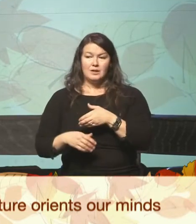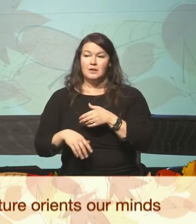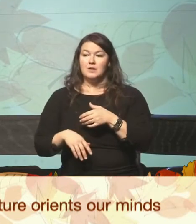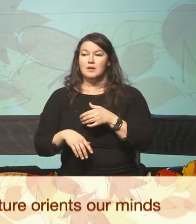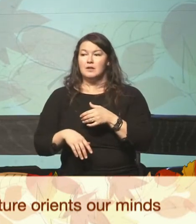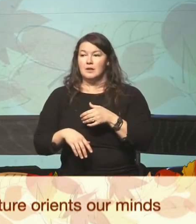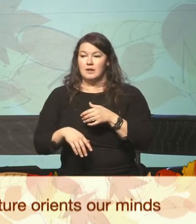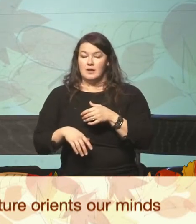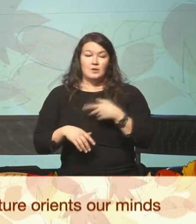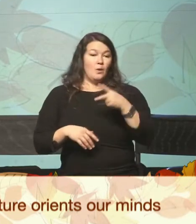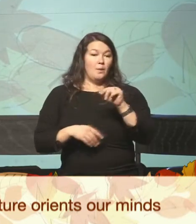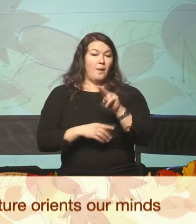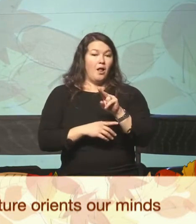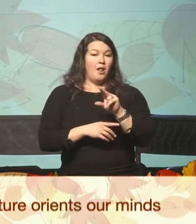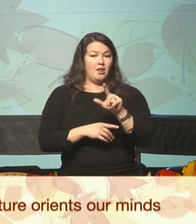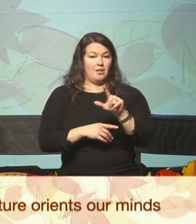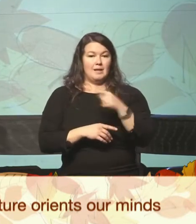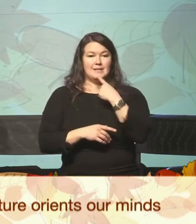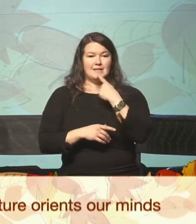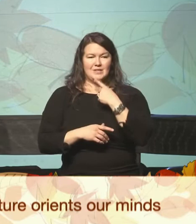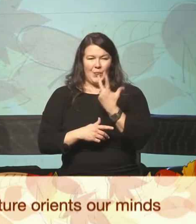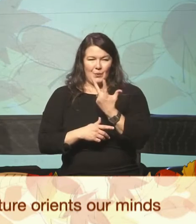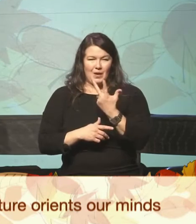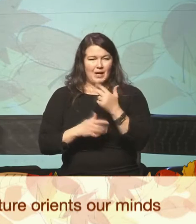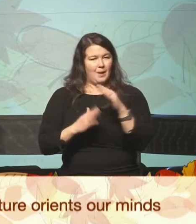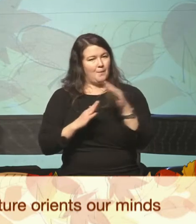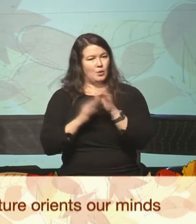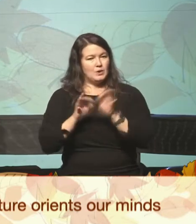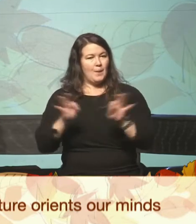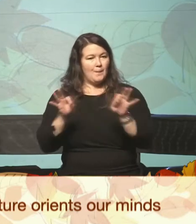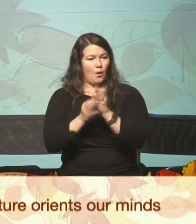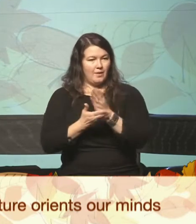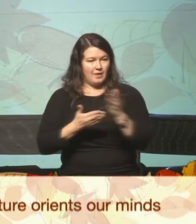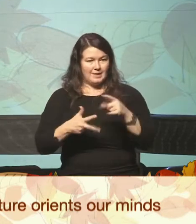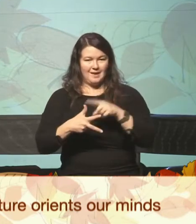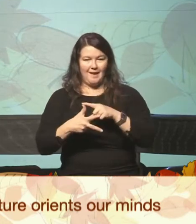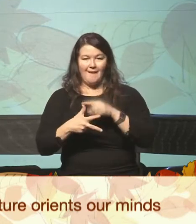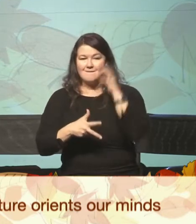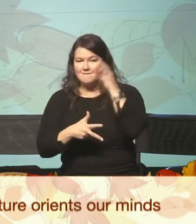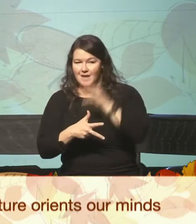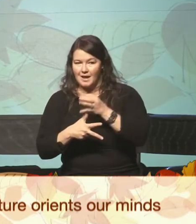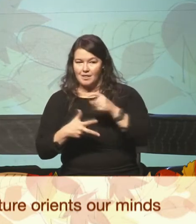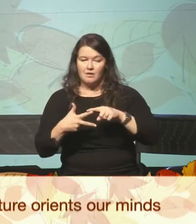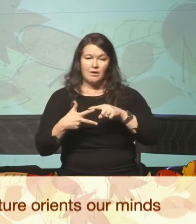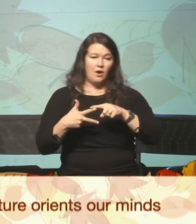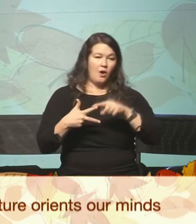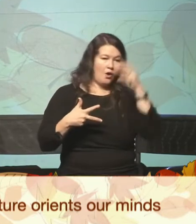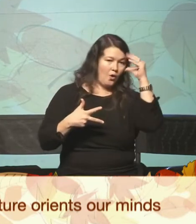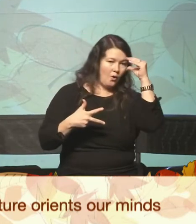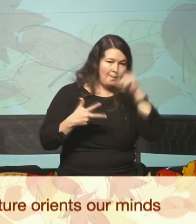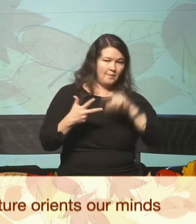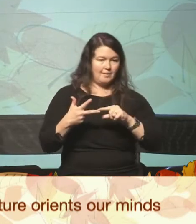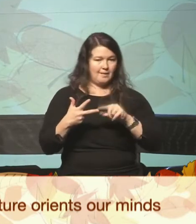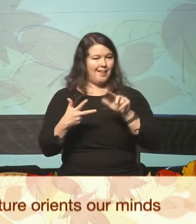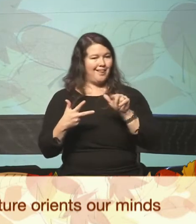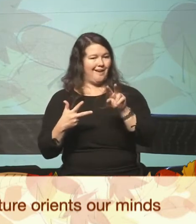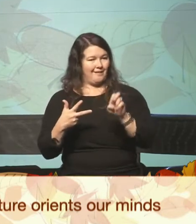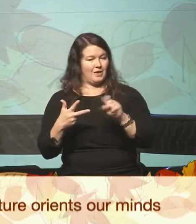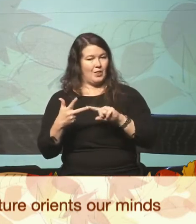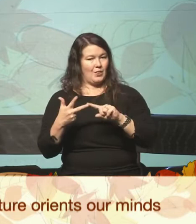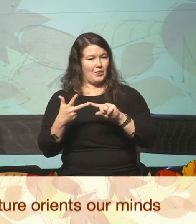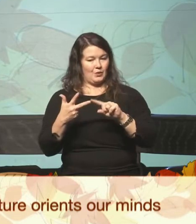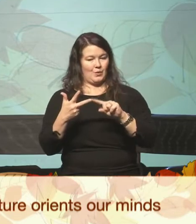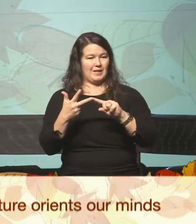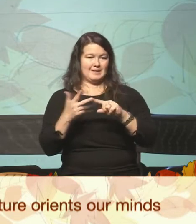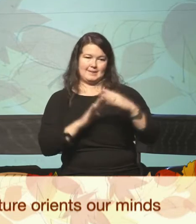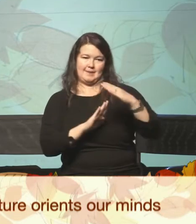important, Paul says: faith, hope, and love. The greatest is love, but that's how we get to love really through faith and hope, right? And I think it actually works